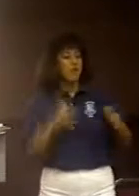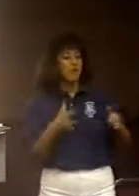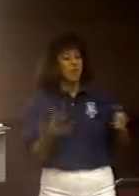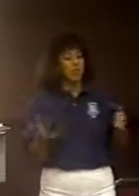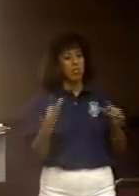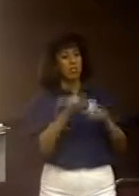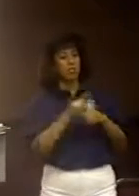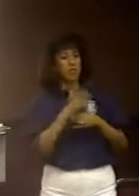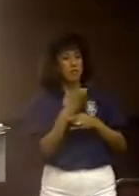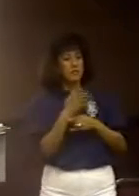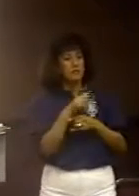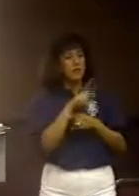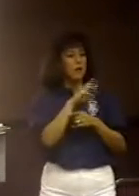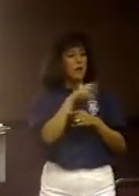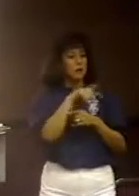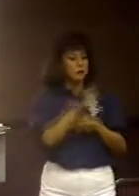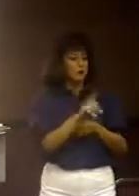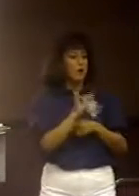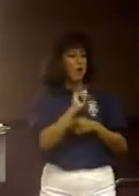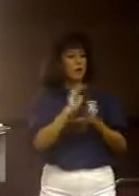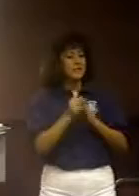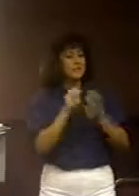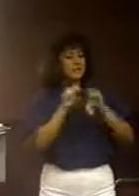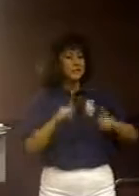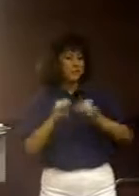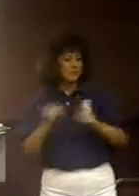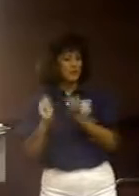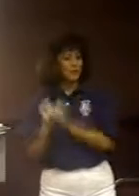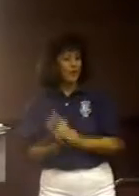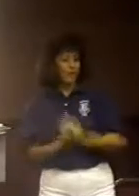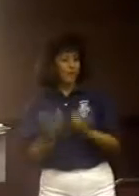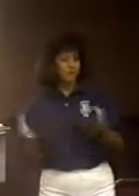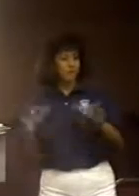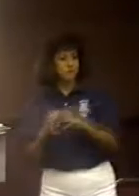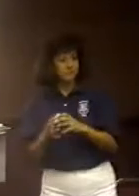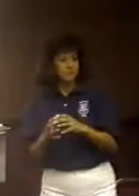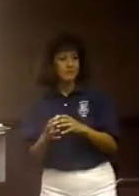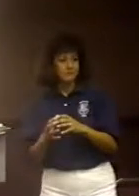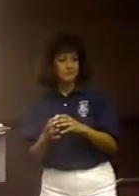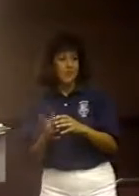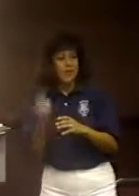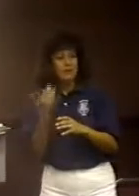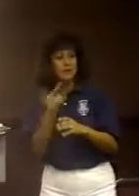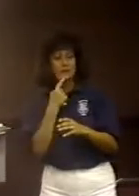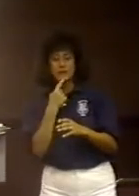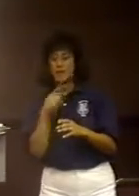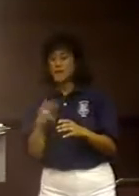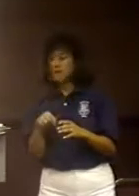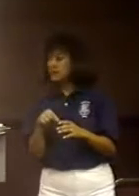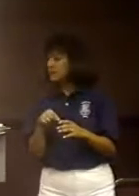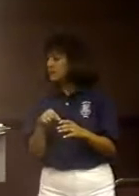lumped all these systems together. And they say,